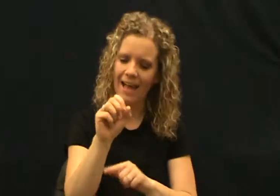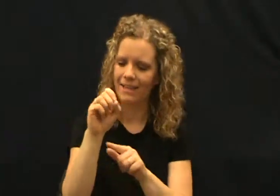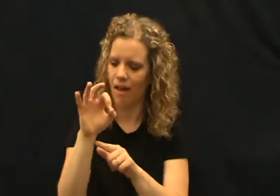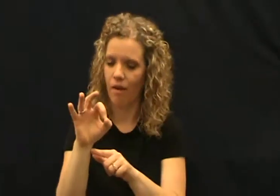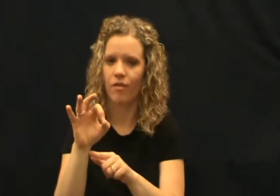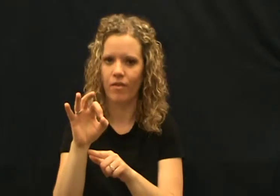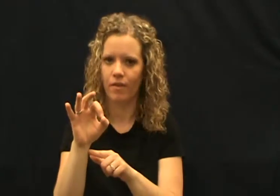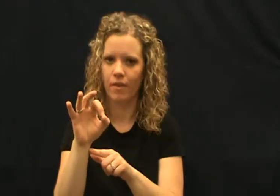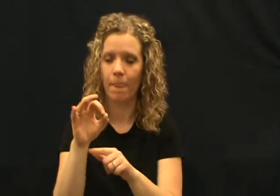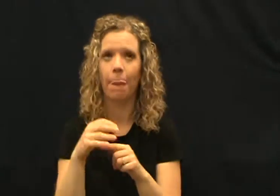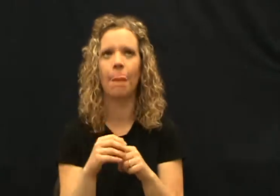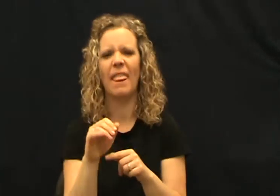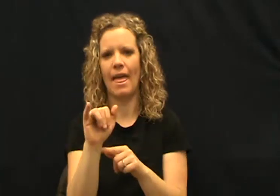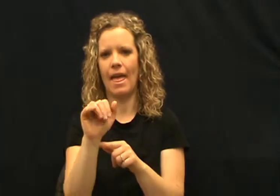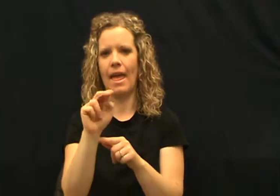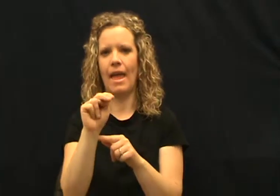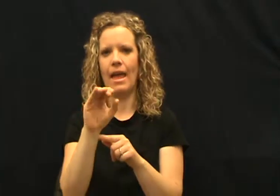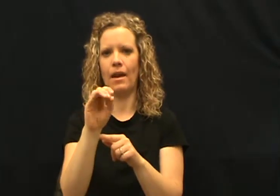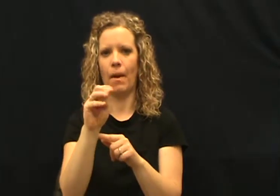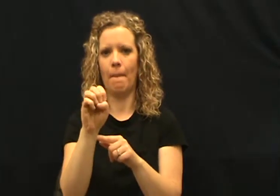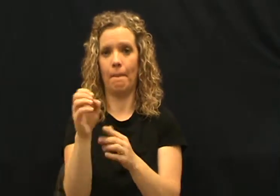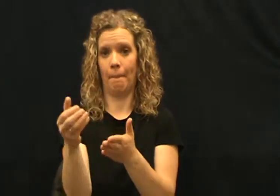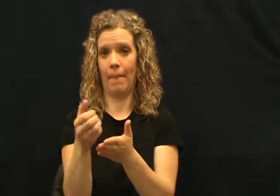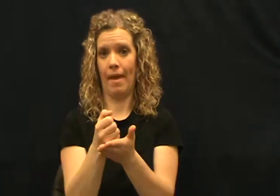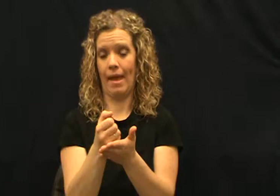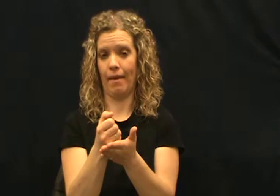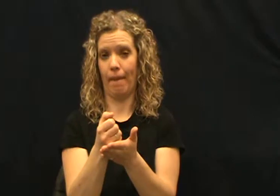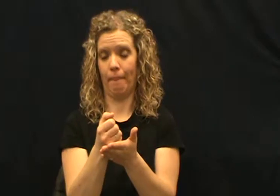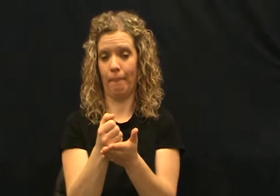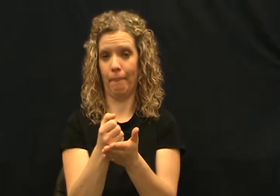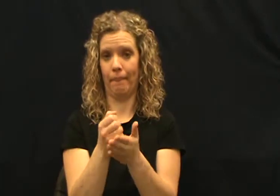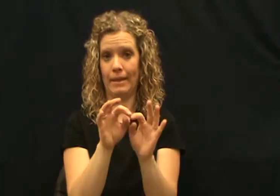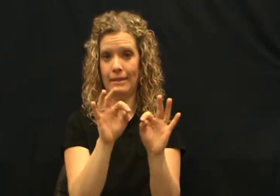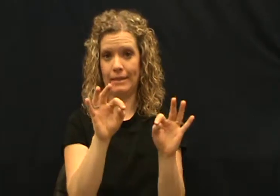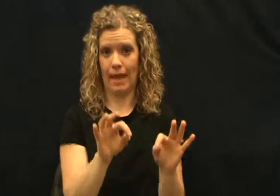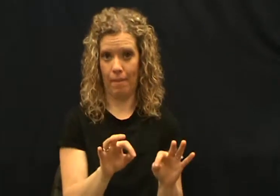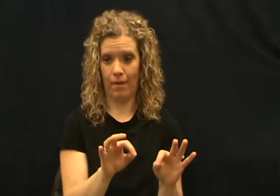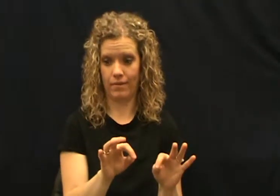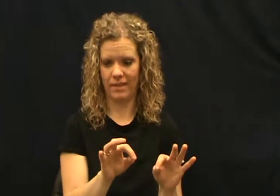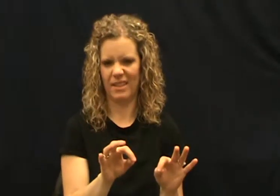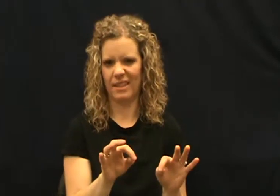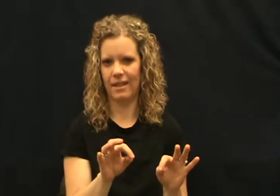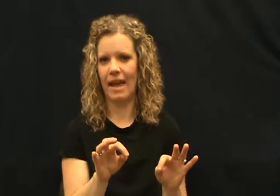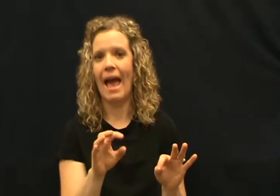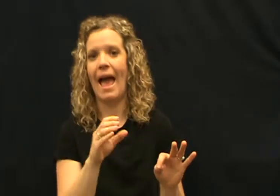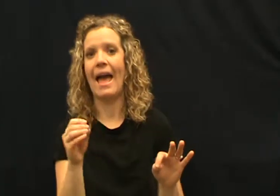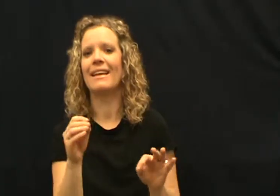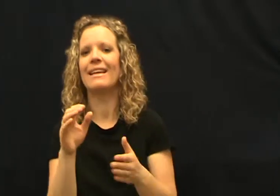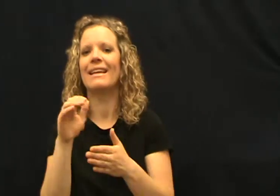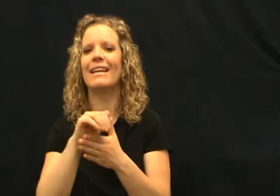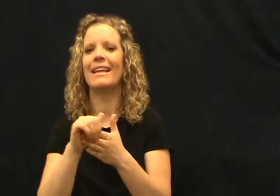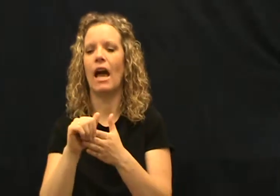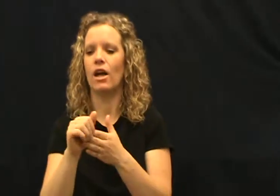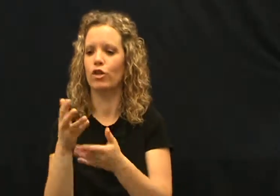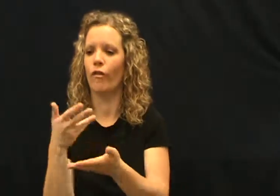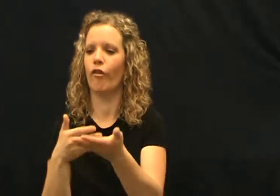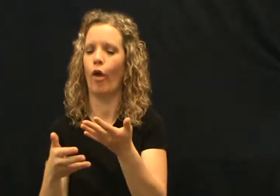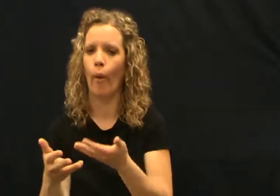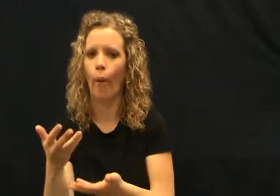the income statement and the statement of cash flows, and even the statement of retained earnings, we're going to be